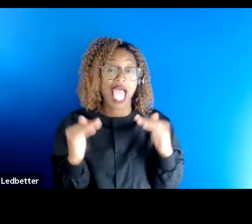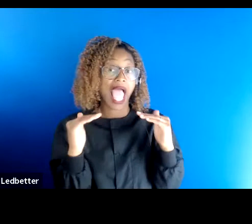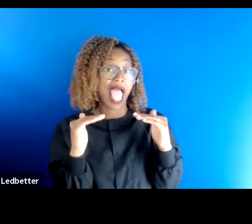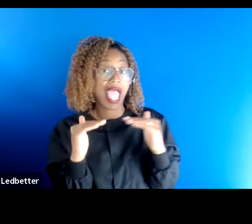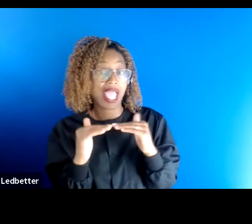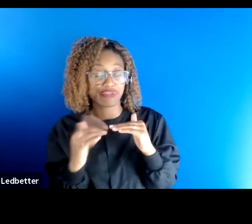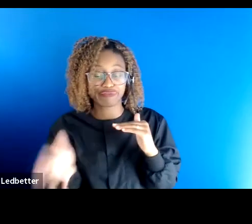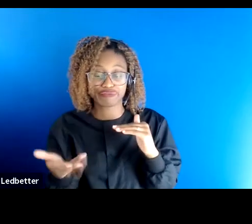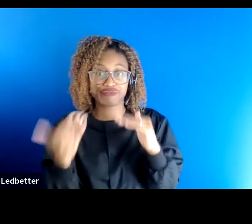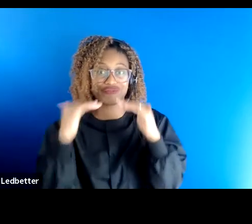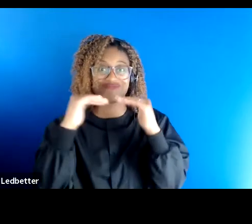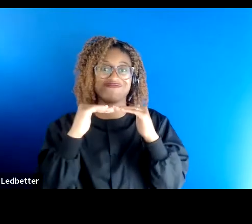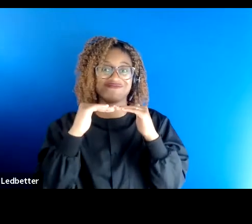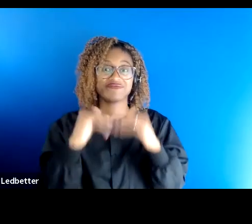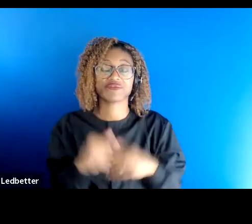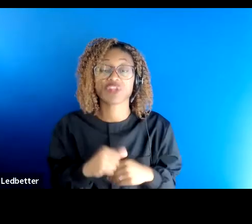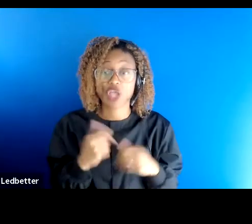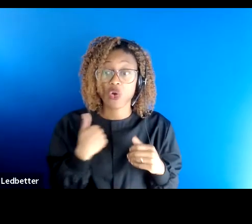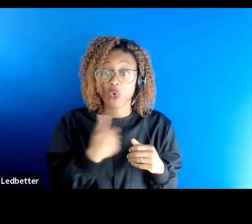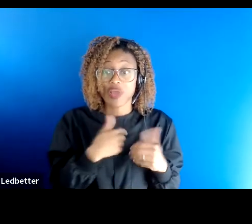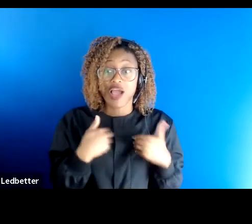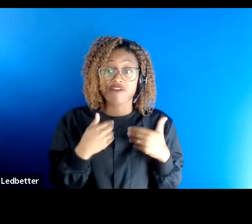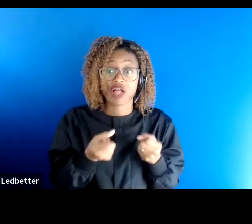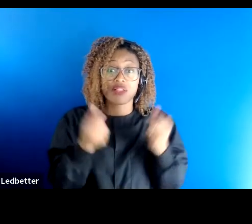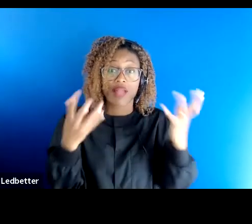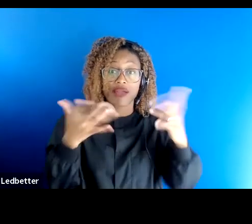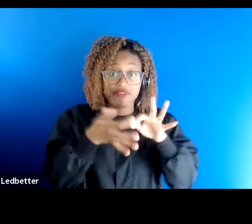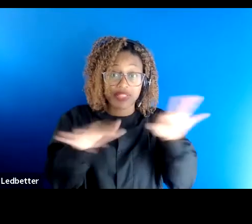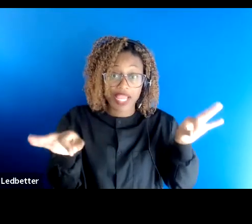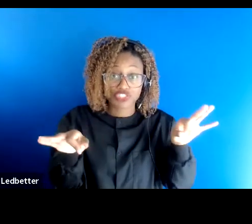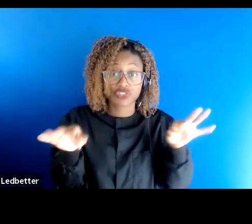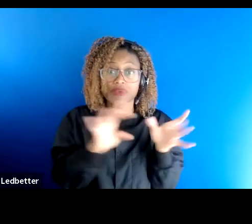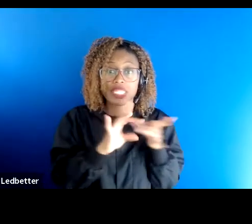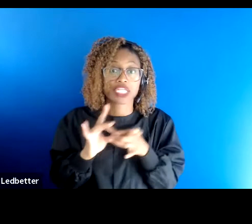lot of language in our country around equality.